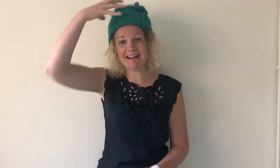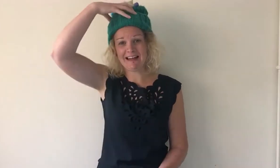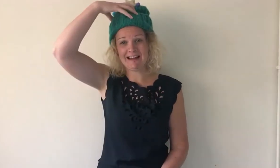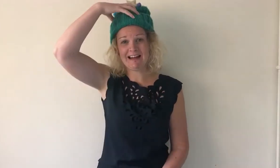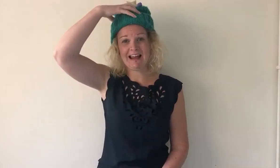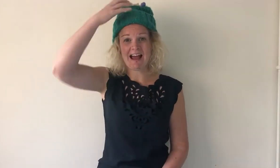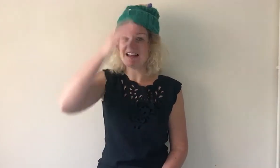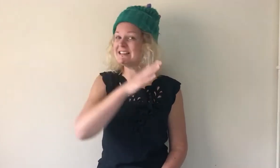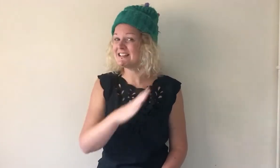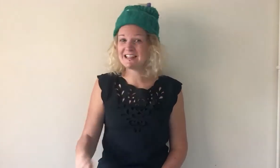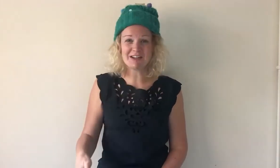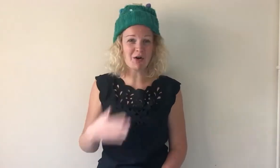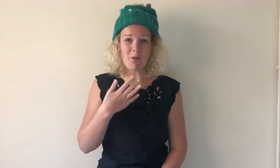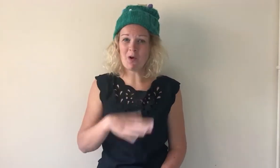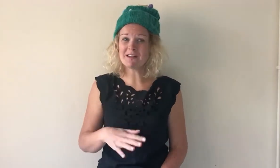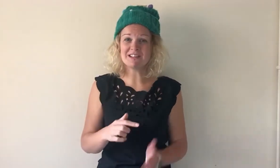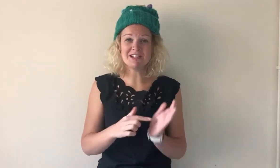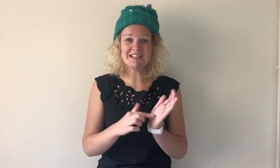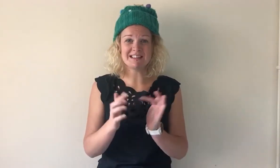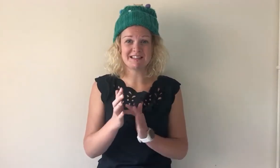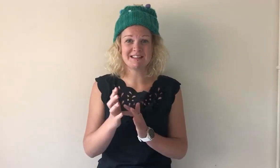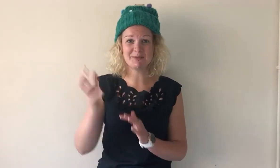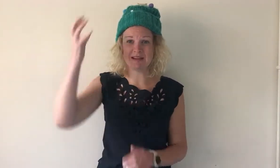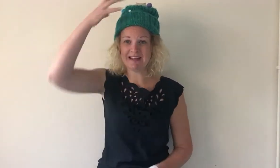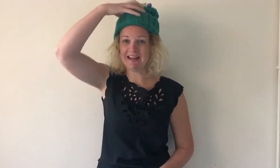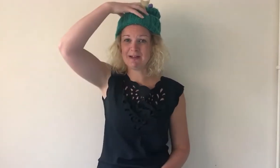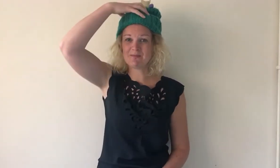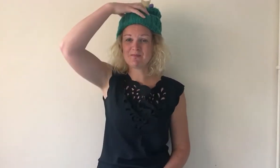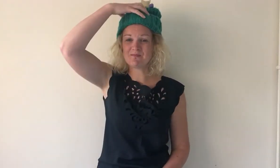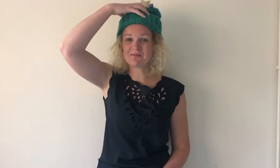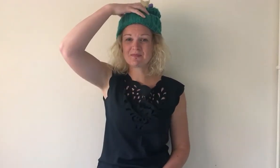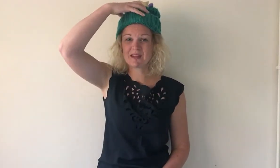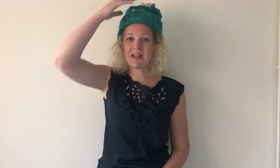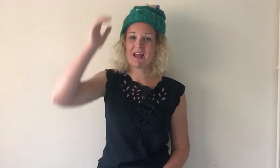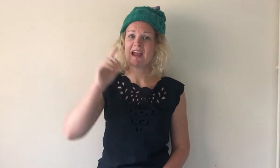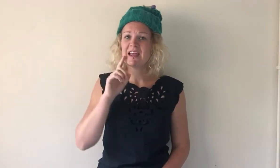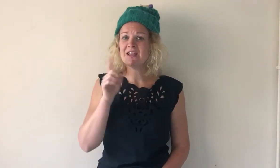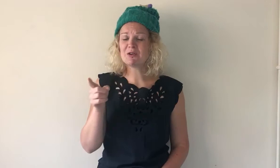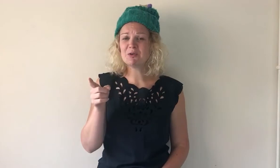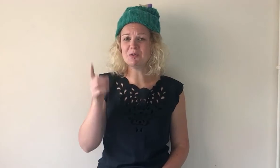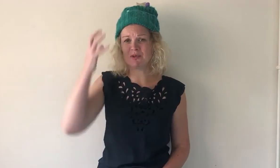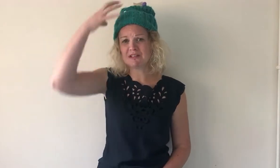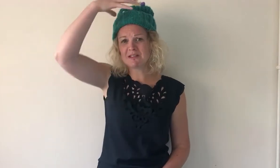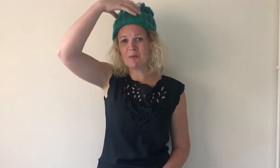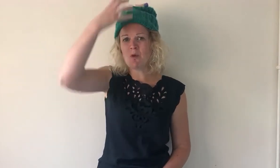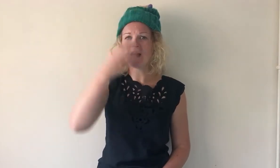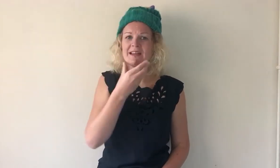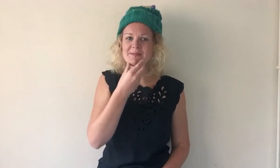king and did not want Jesus to be king. He called some wise